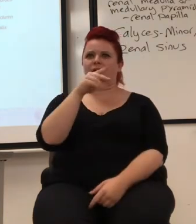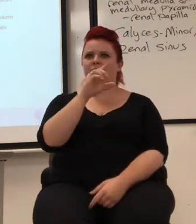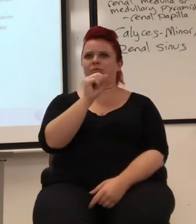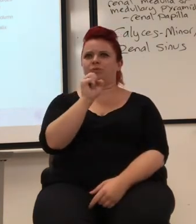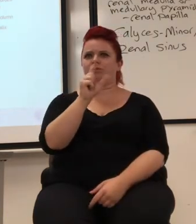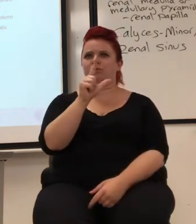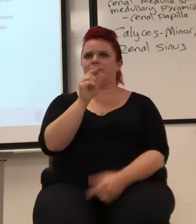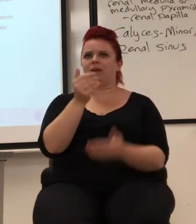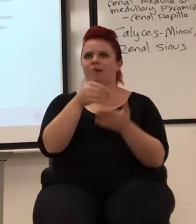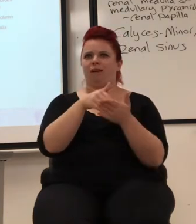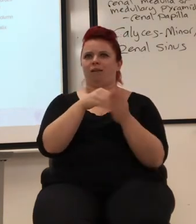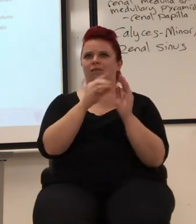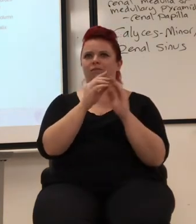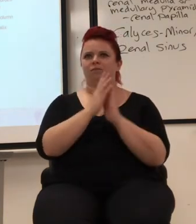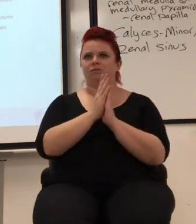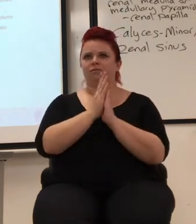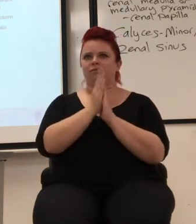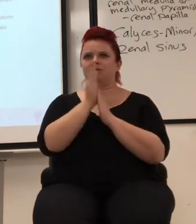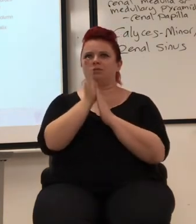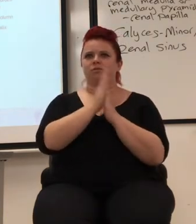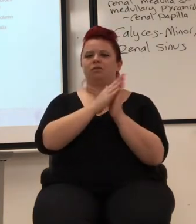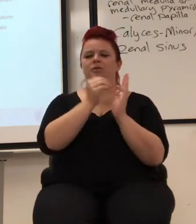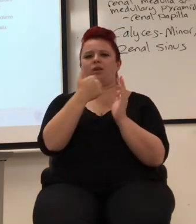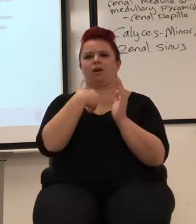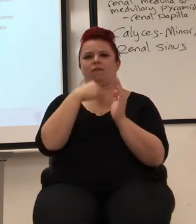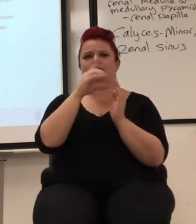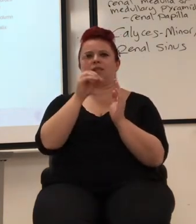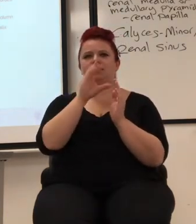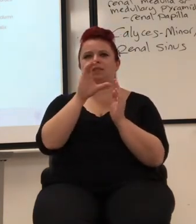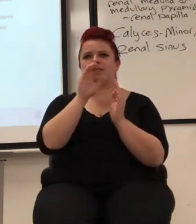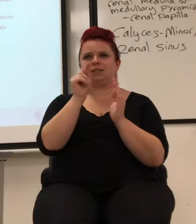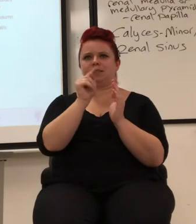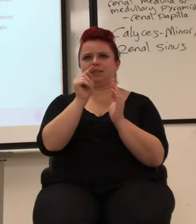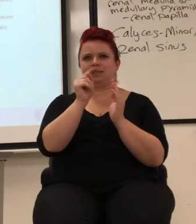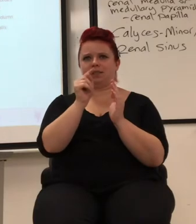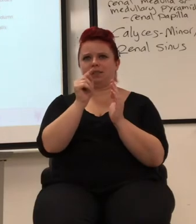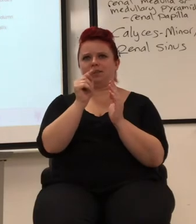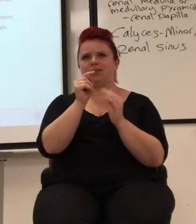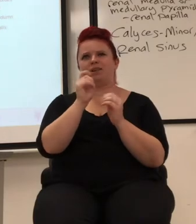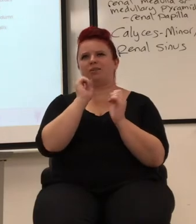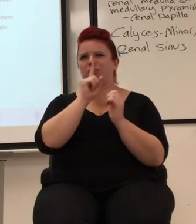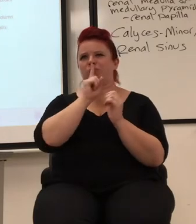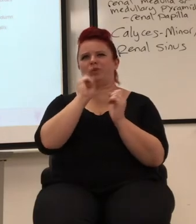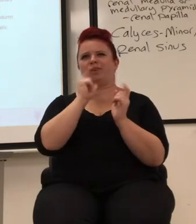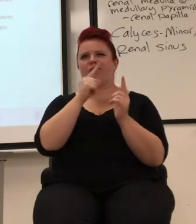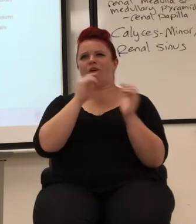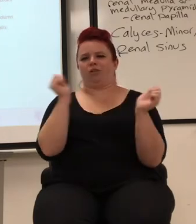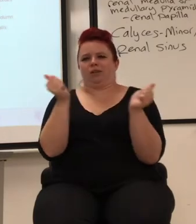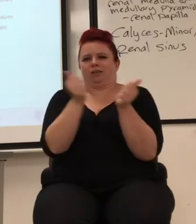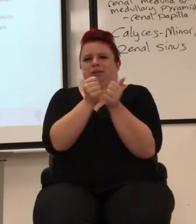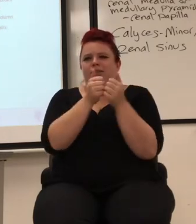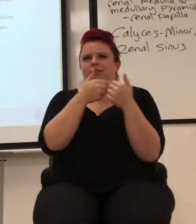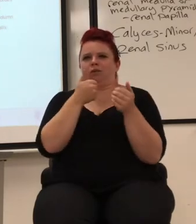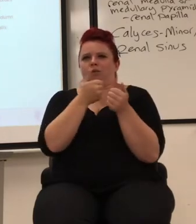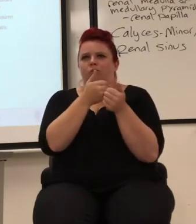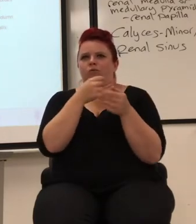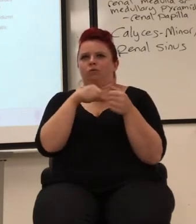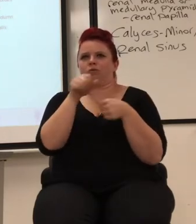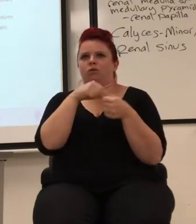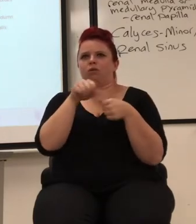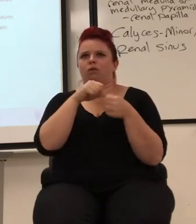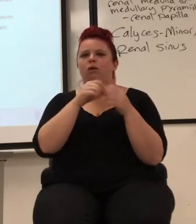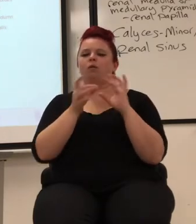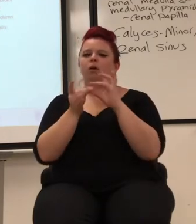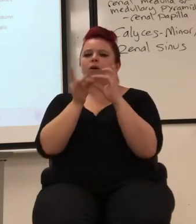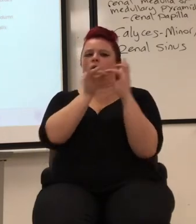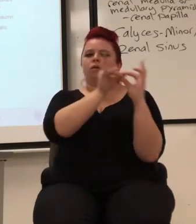And you have DCT by here. It's kind of where they're all next to each other. And that leads to the collecting duct. I'll